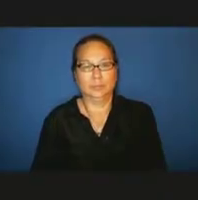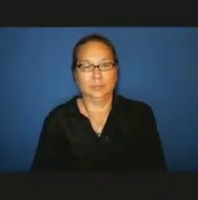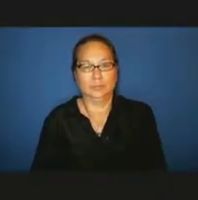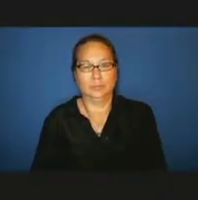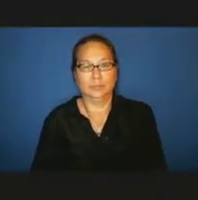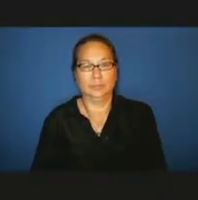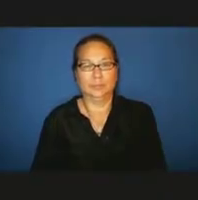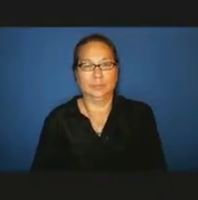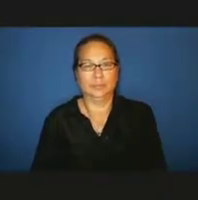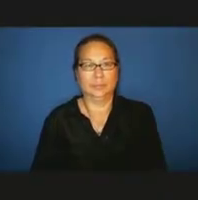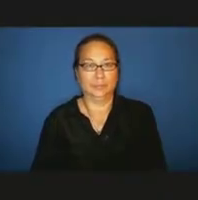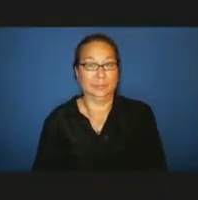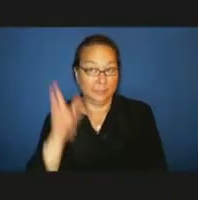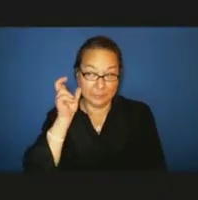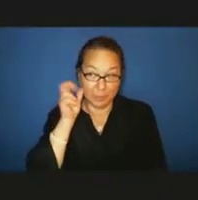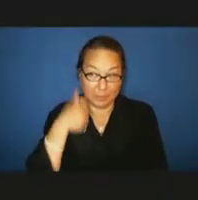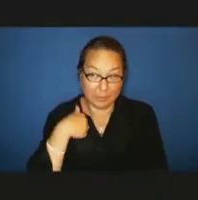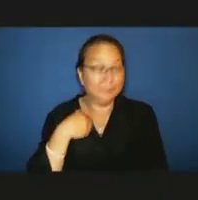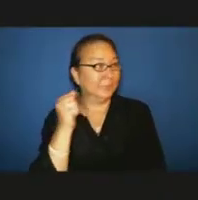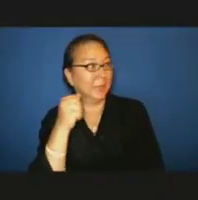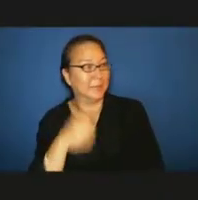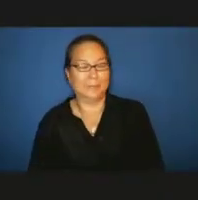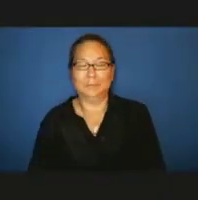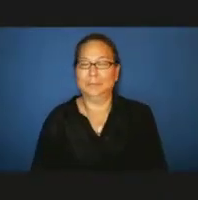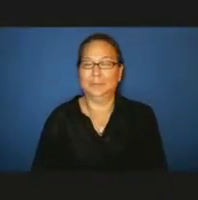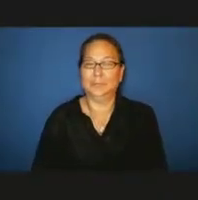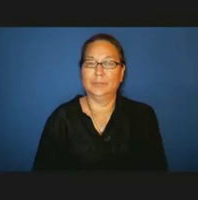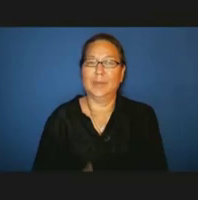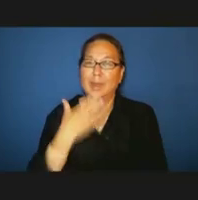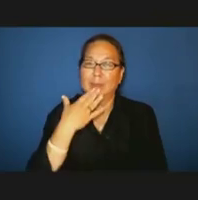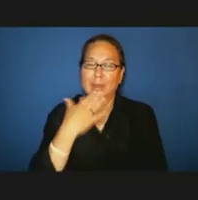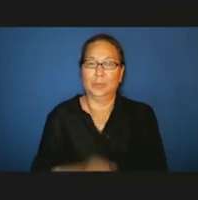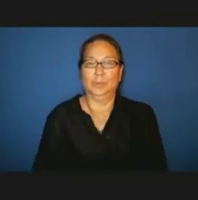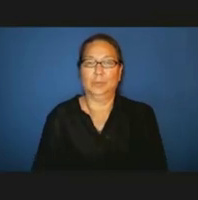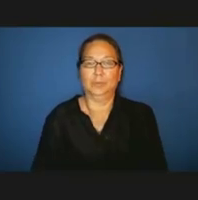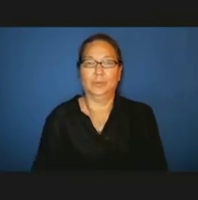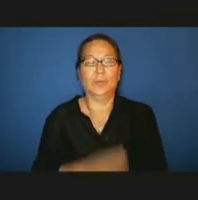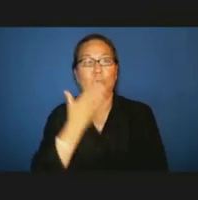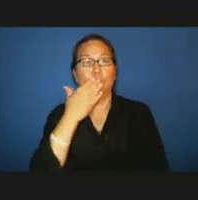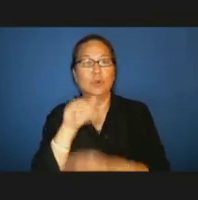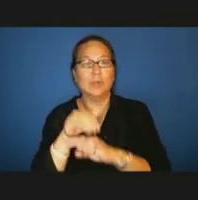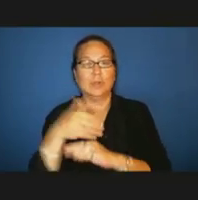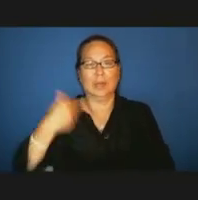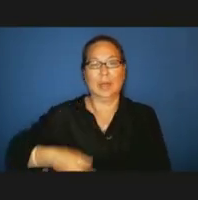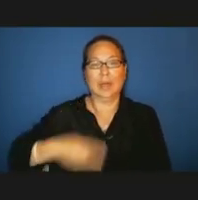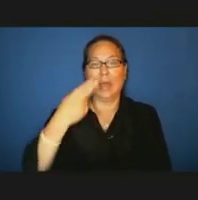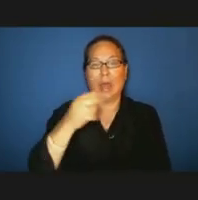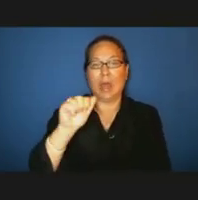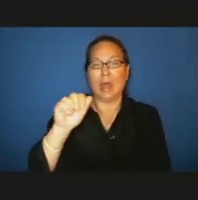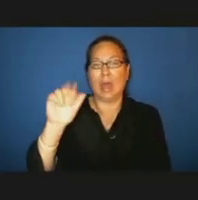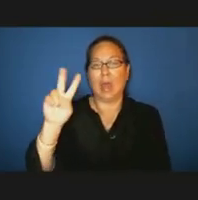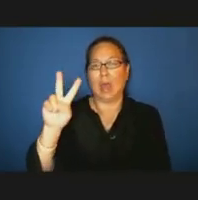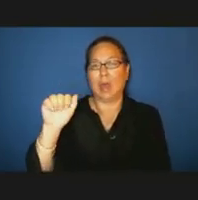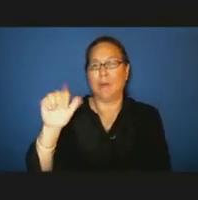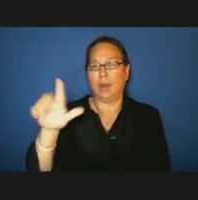Please, can you hear me? Yes, thank you very much. Thank you very much. Good evening. My name is Haval Abdurrahman, and I am